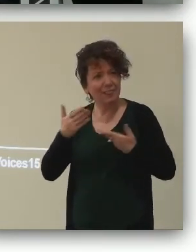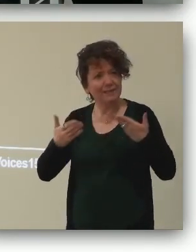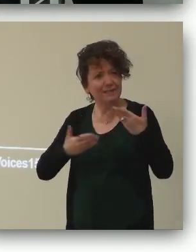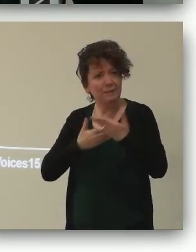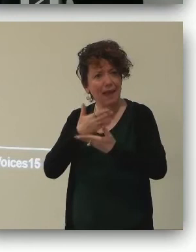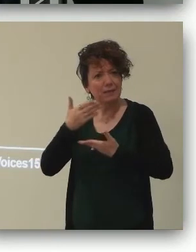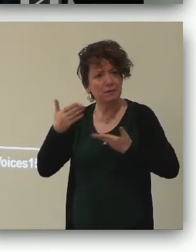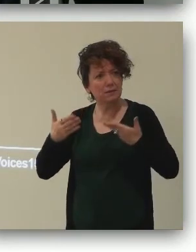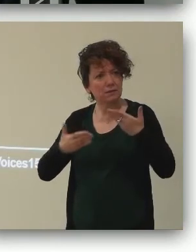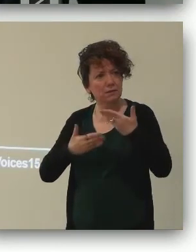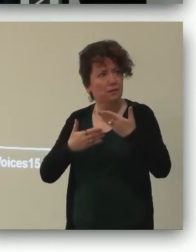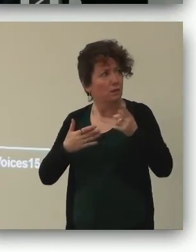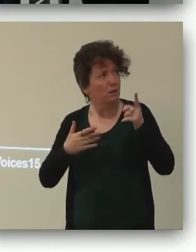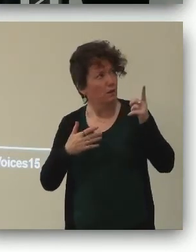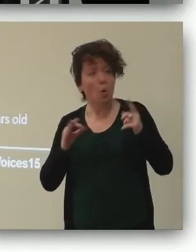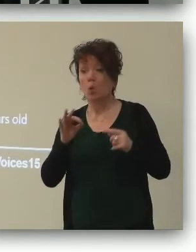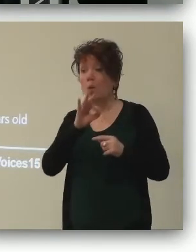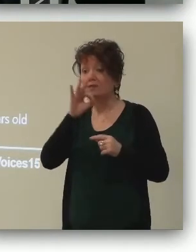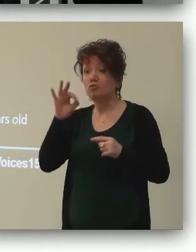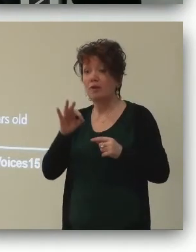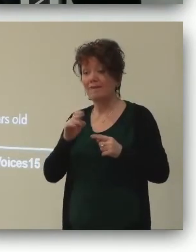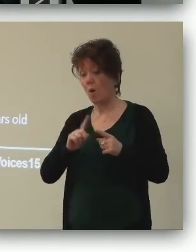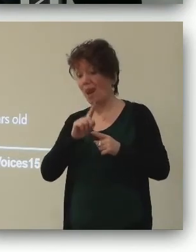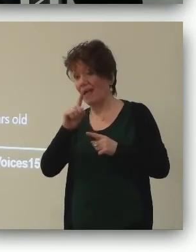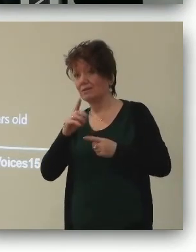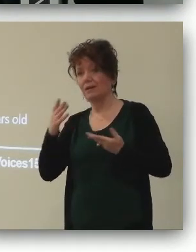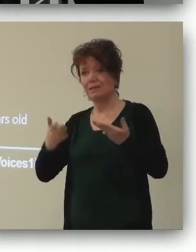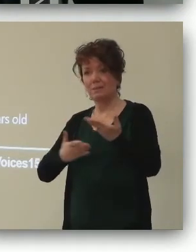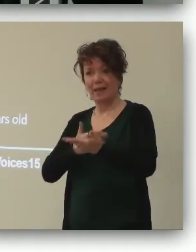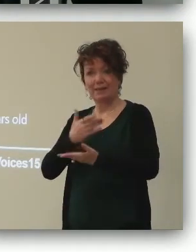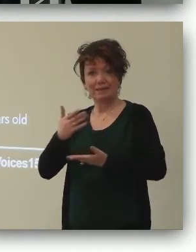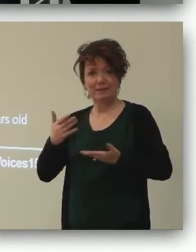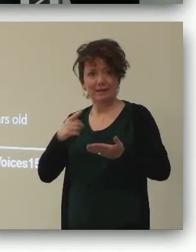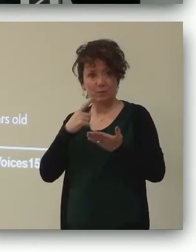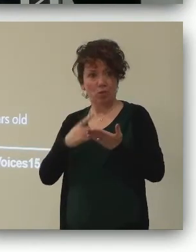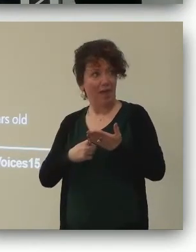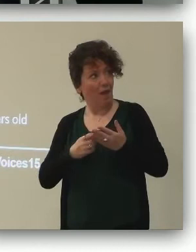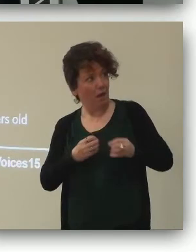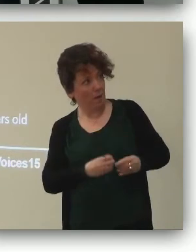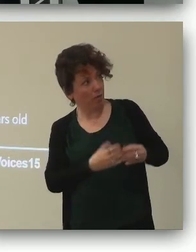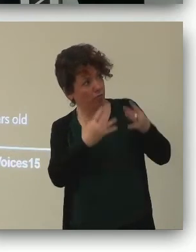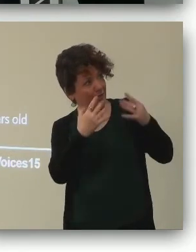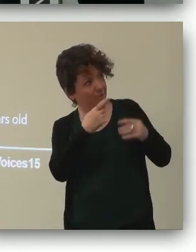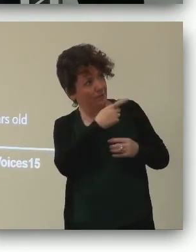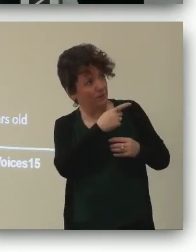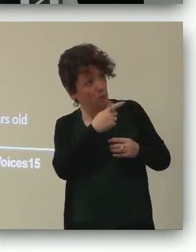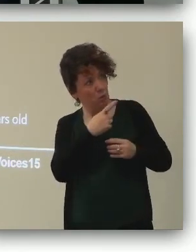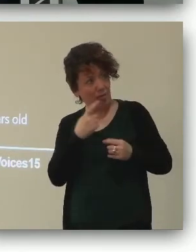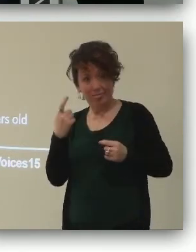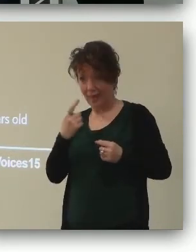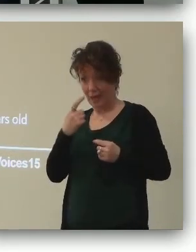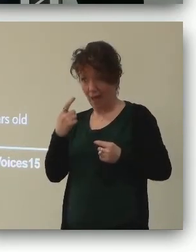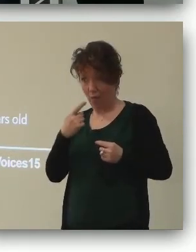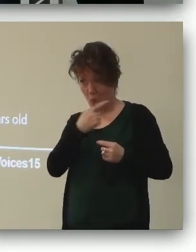Have we got the debate questions? Excellent. The debate questions have been decided, so they're coming up on the screen. So you can have a think about those